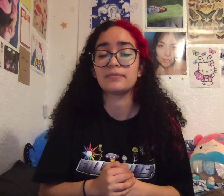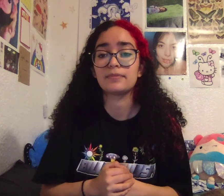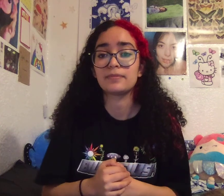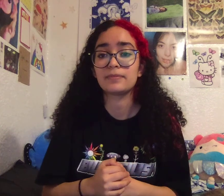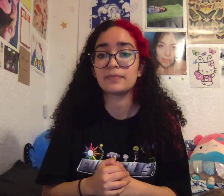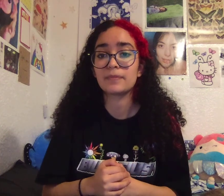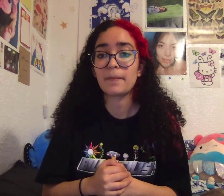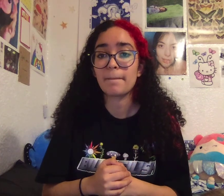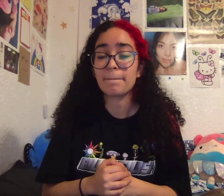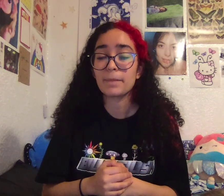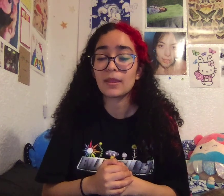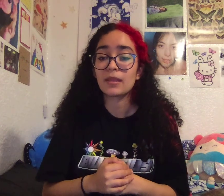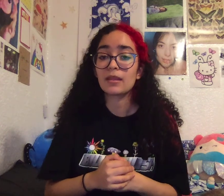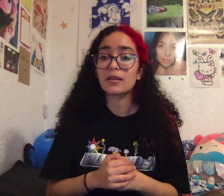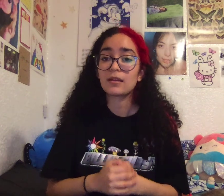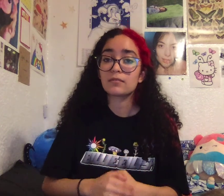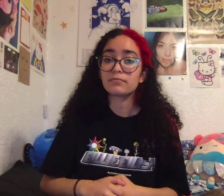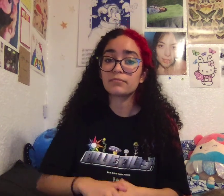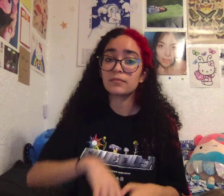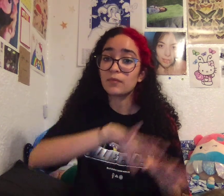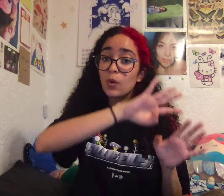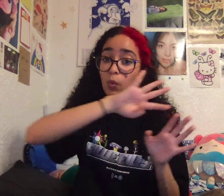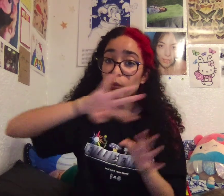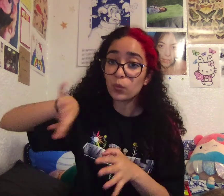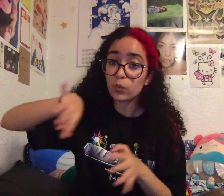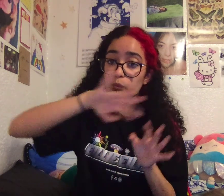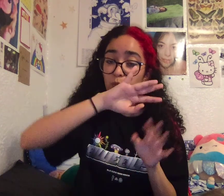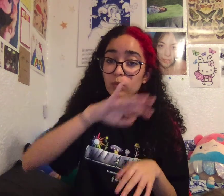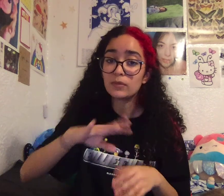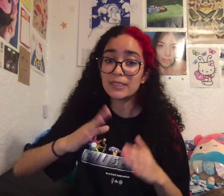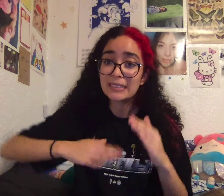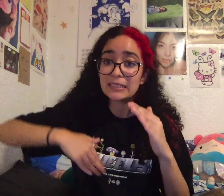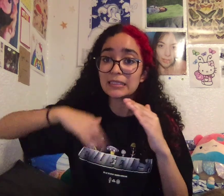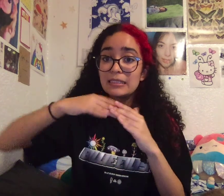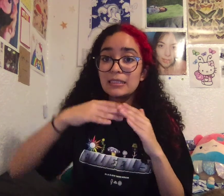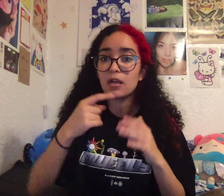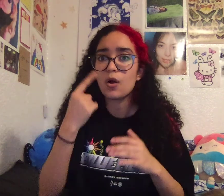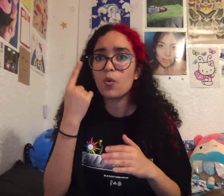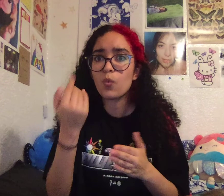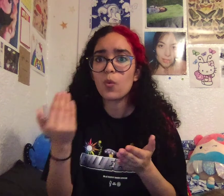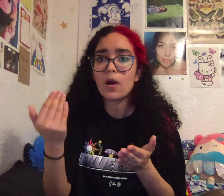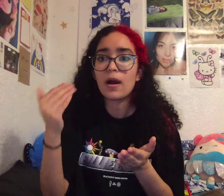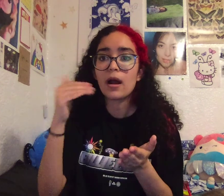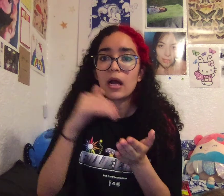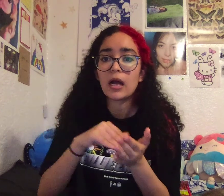In fact, winds reach over 1,000 miles per hour on Neptune.